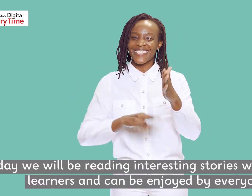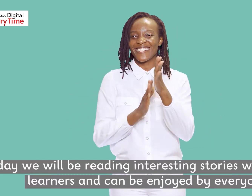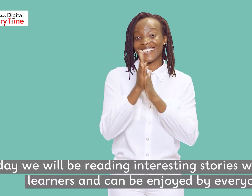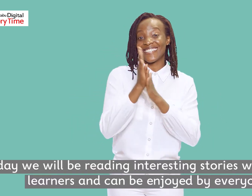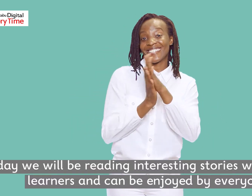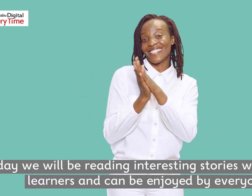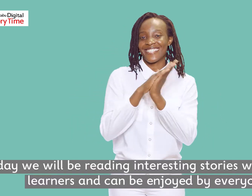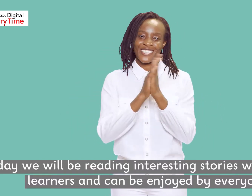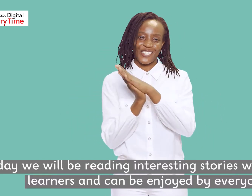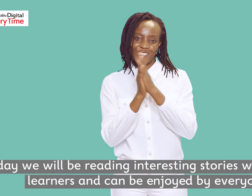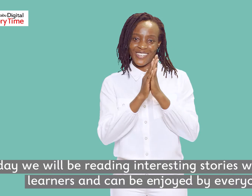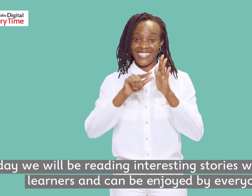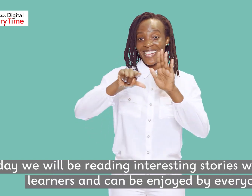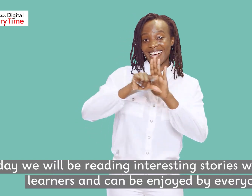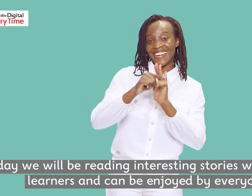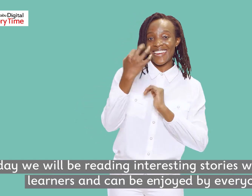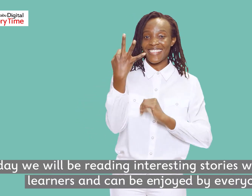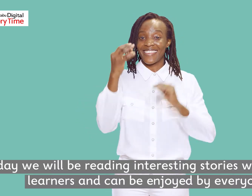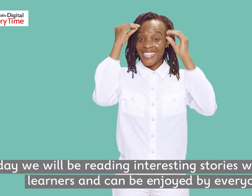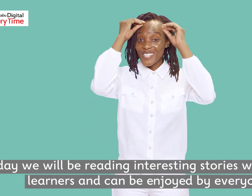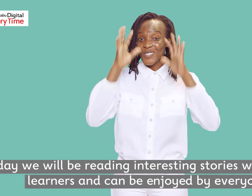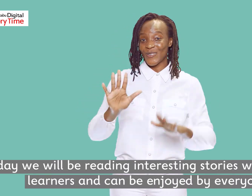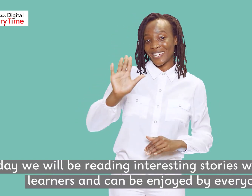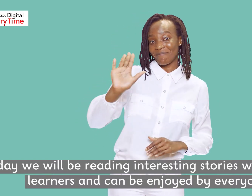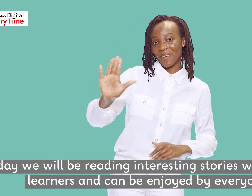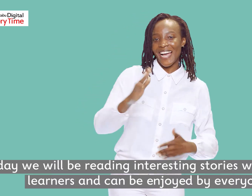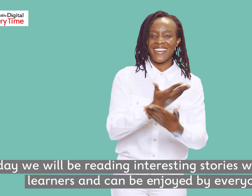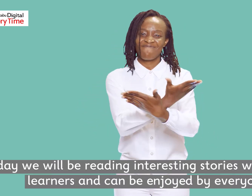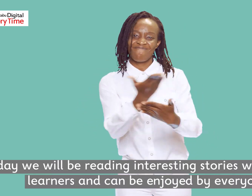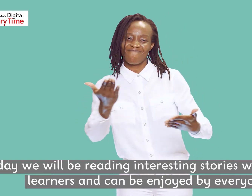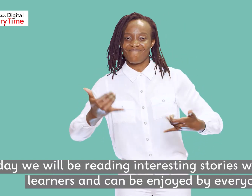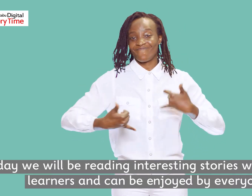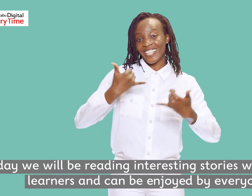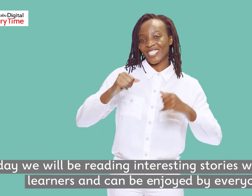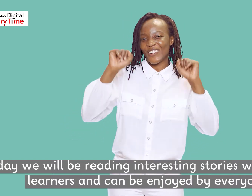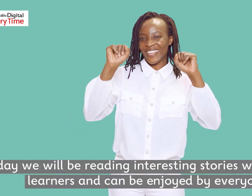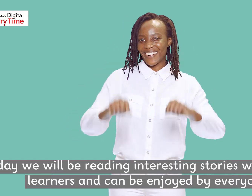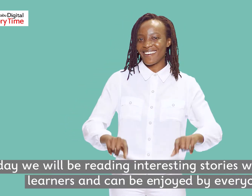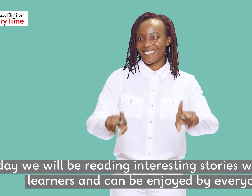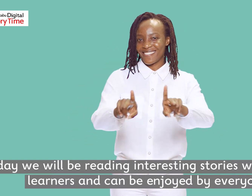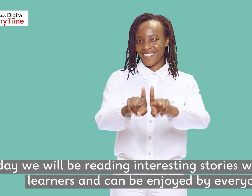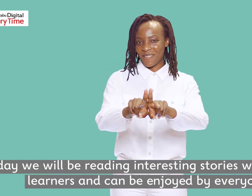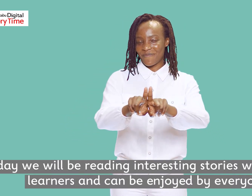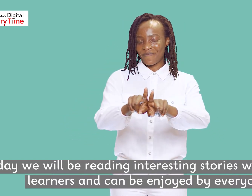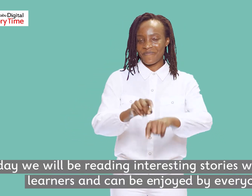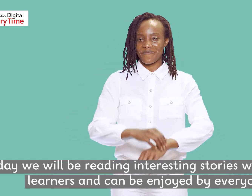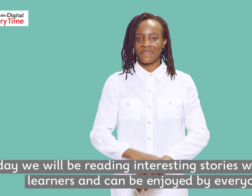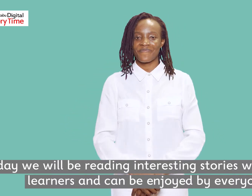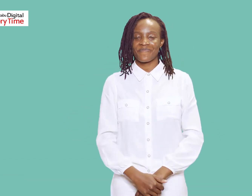Today we will be reading interesting stories with grade 3 learners and can be enjoyed by everyone.